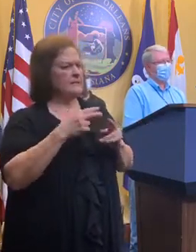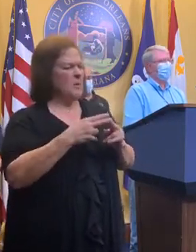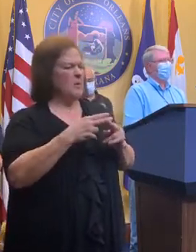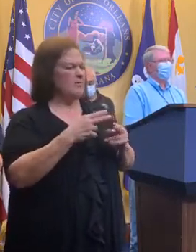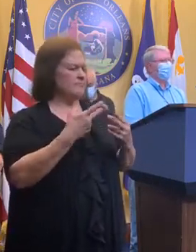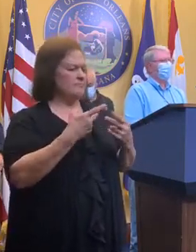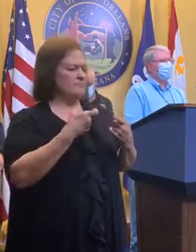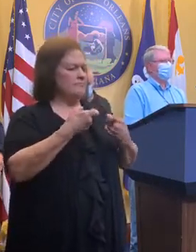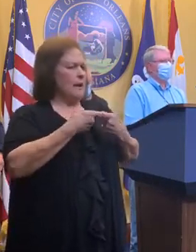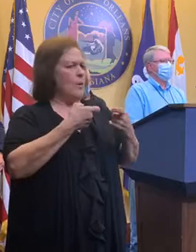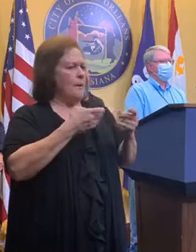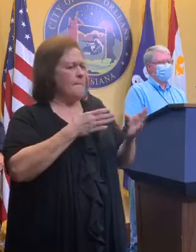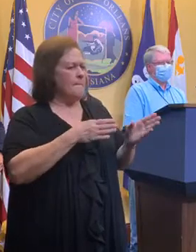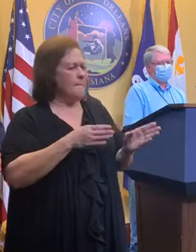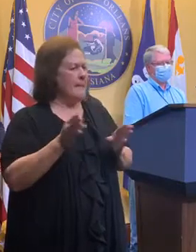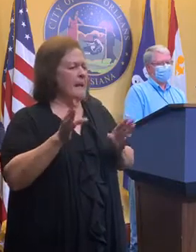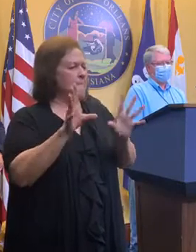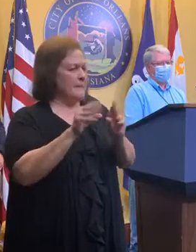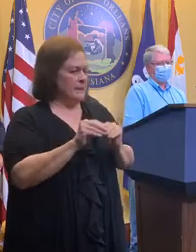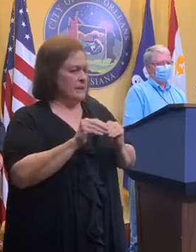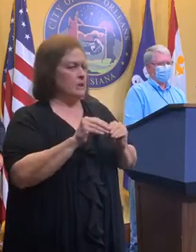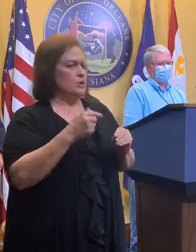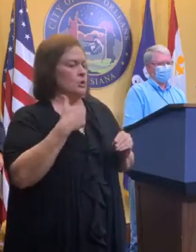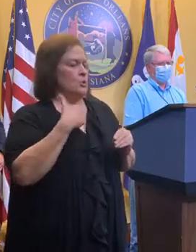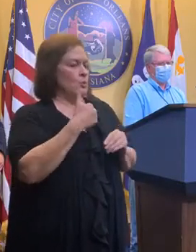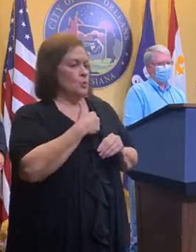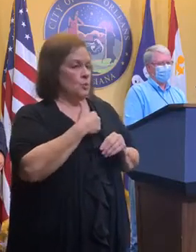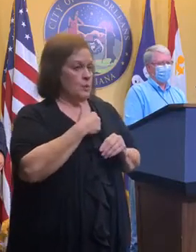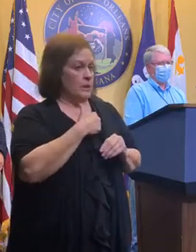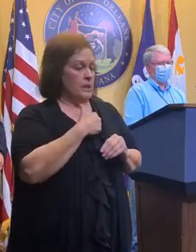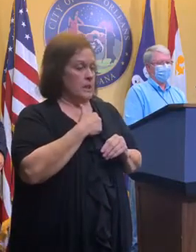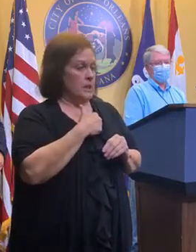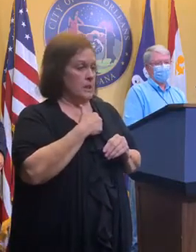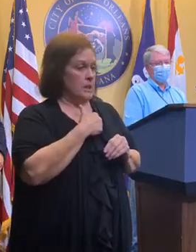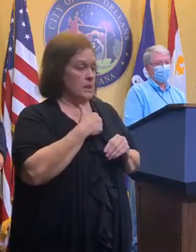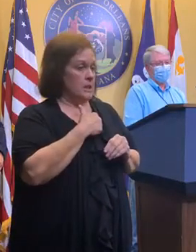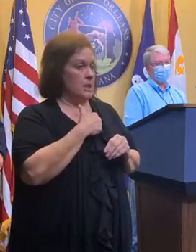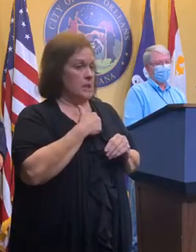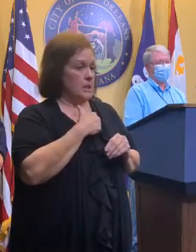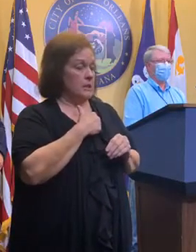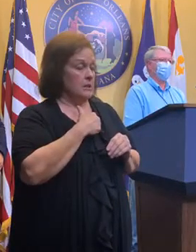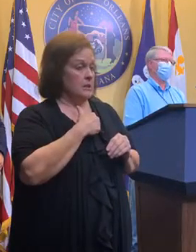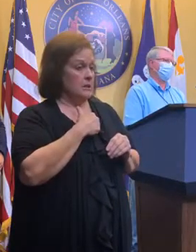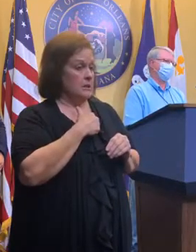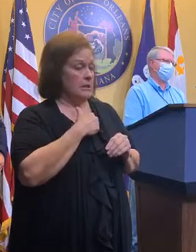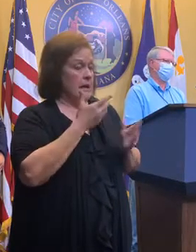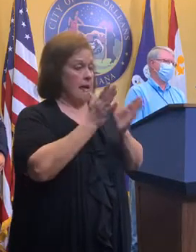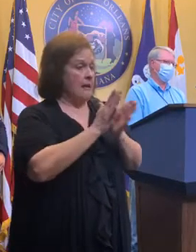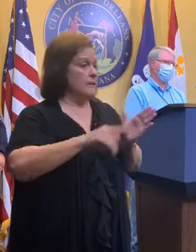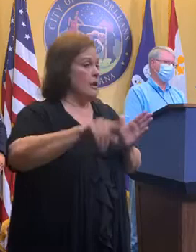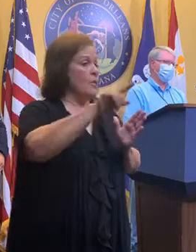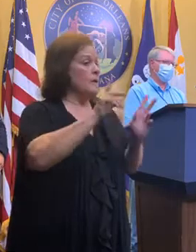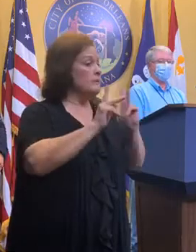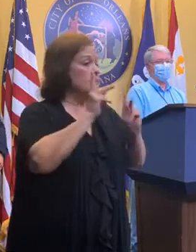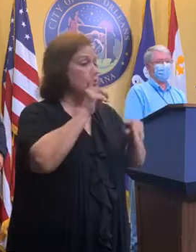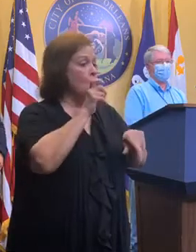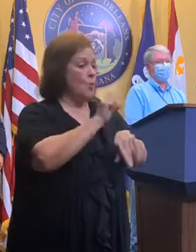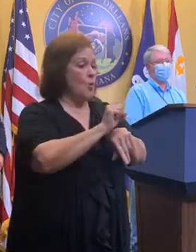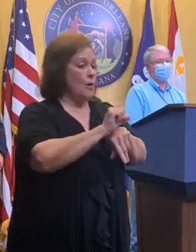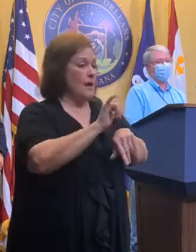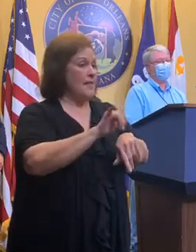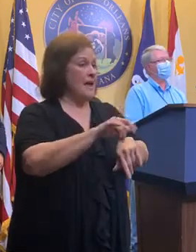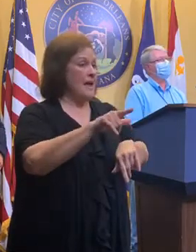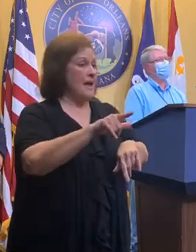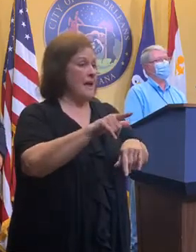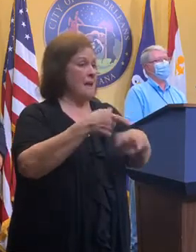plan. We've assembled the people that work in the power generation unit, as well as the power dispatchers and the